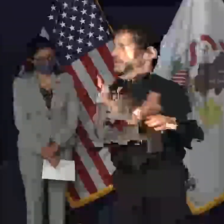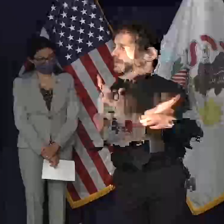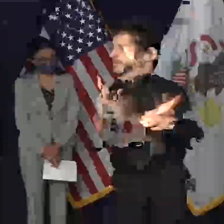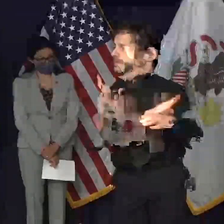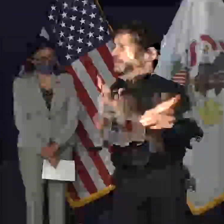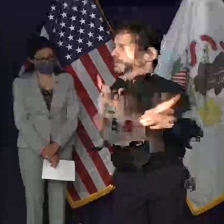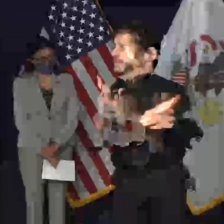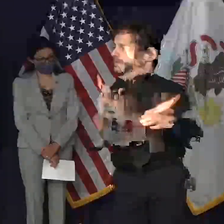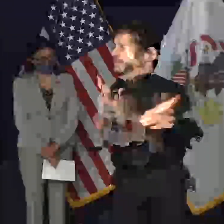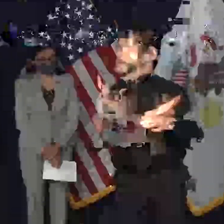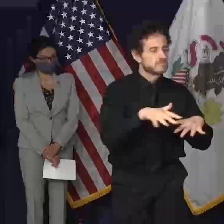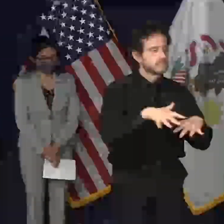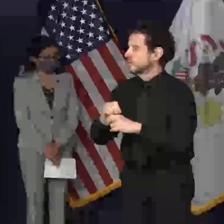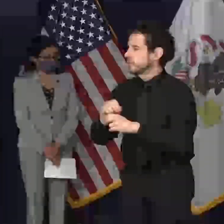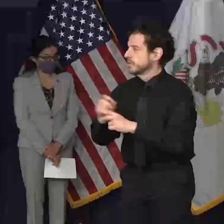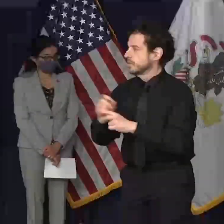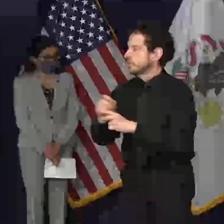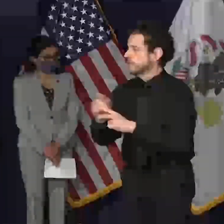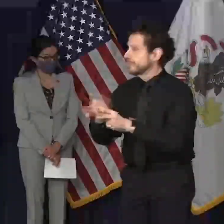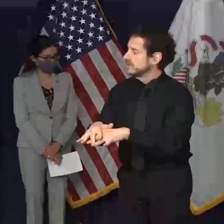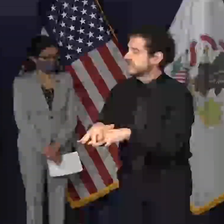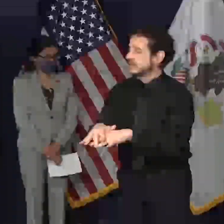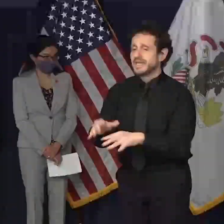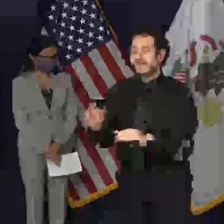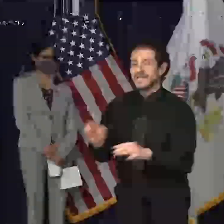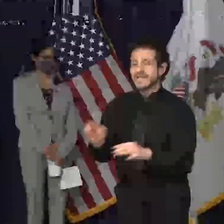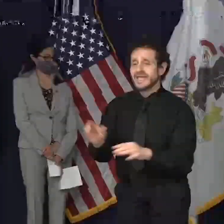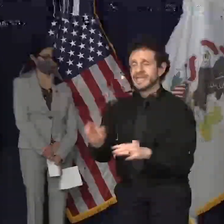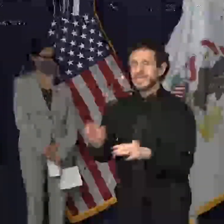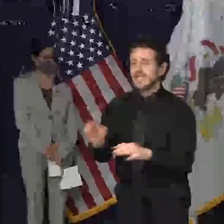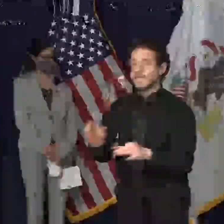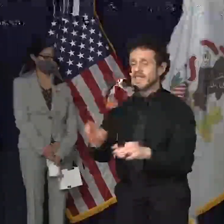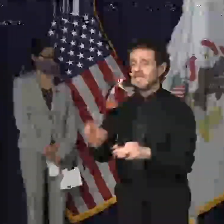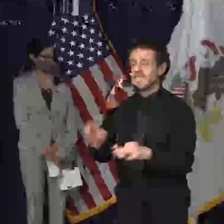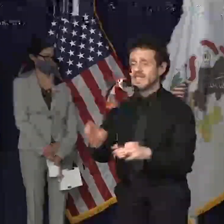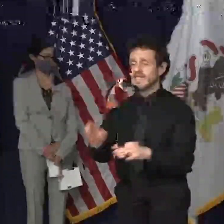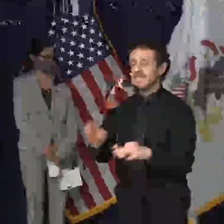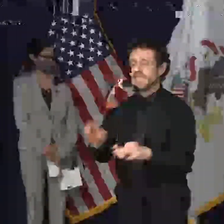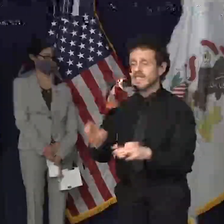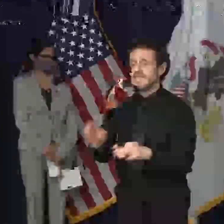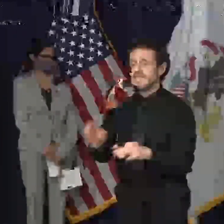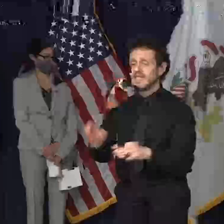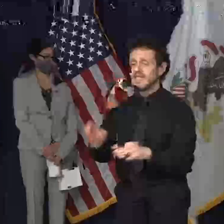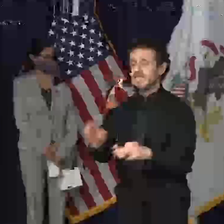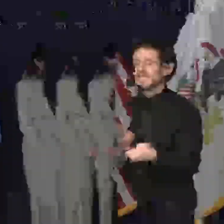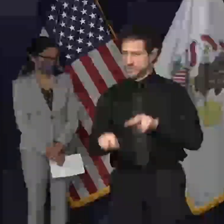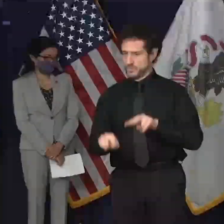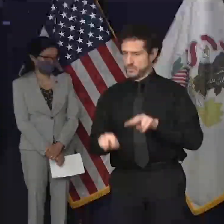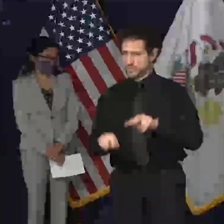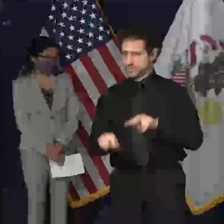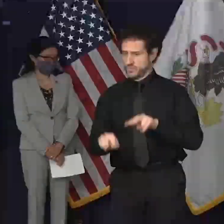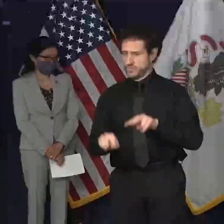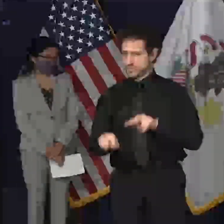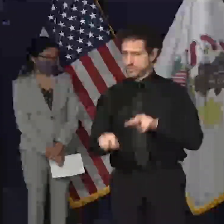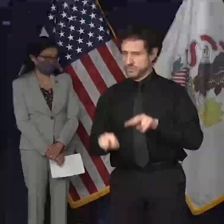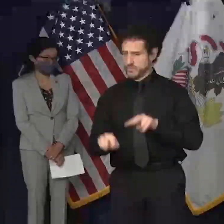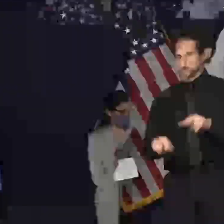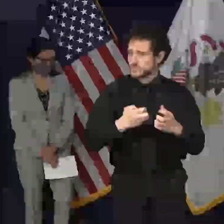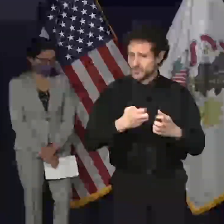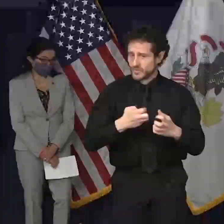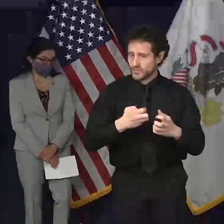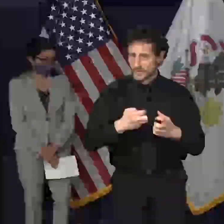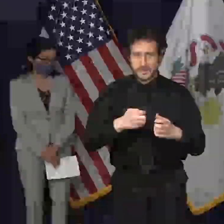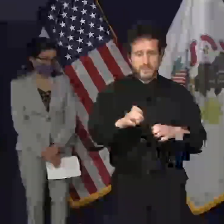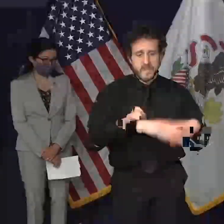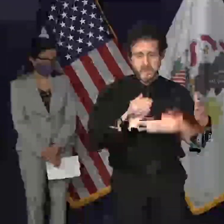more risk that we're taking. We're going to be watching very closely. We all want the economy to open. I want it